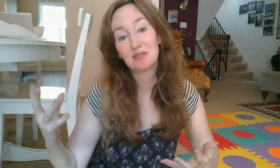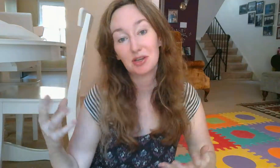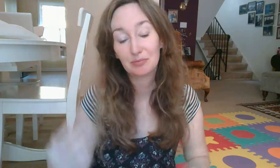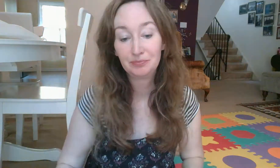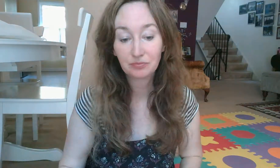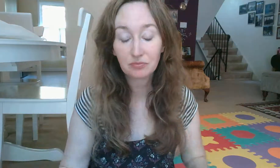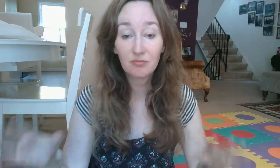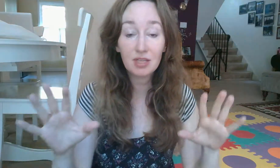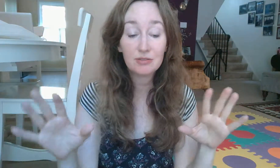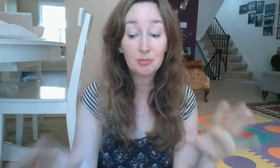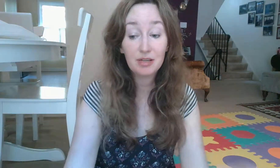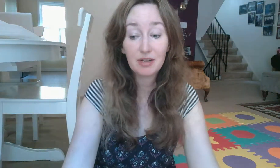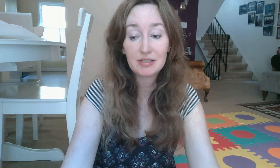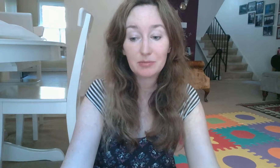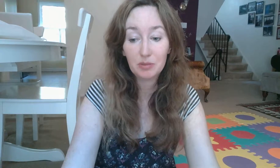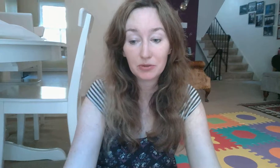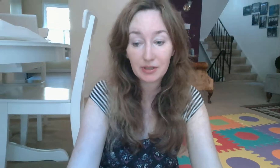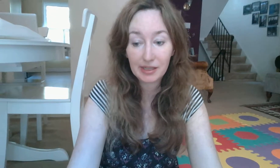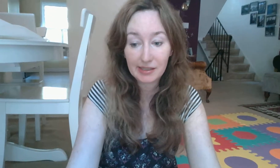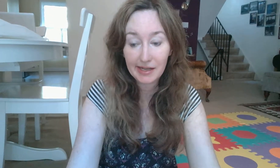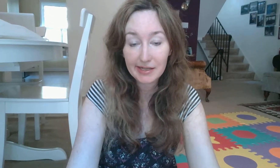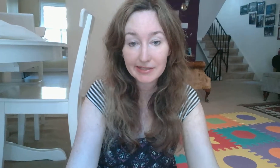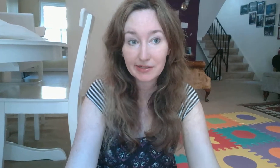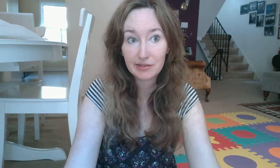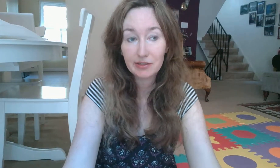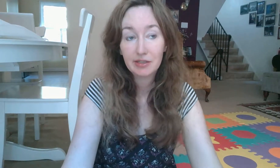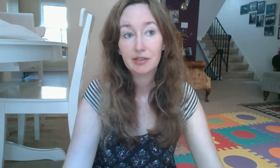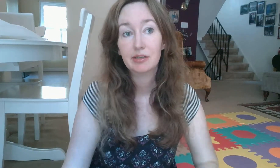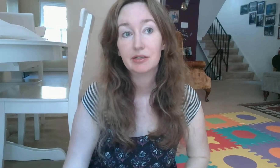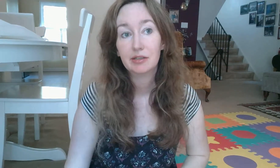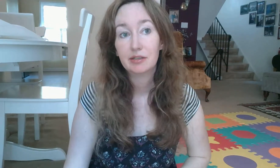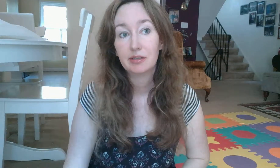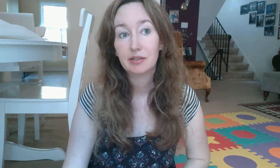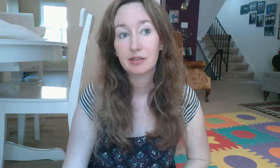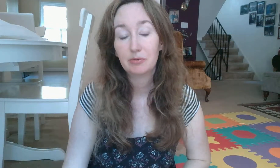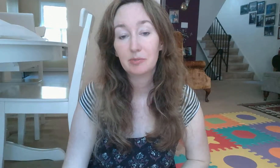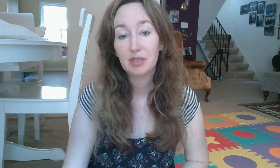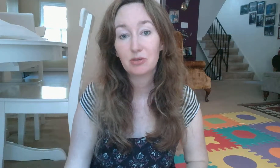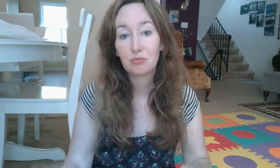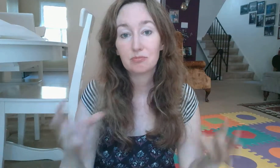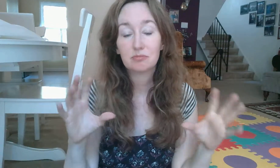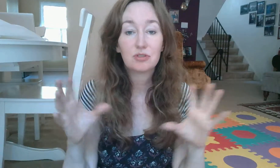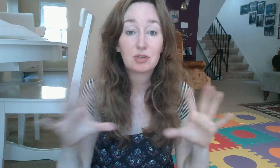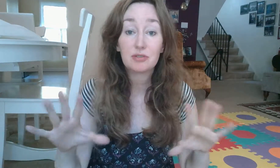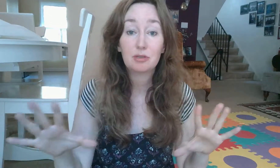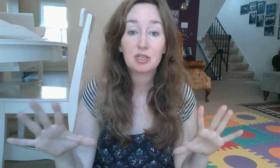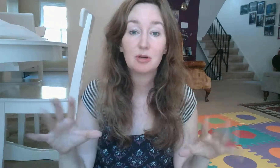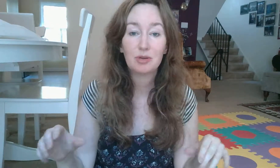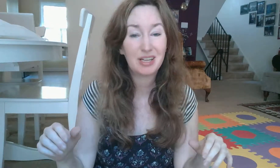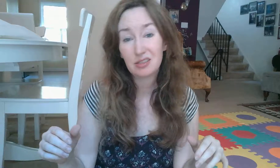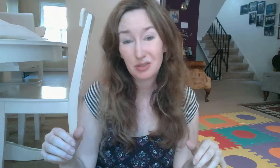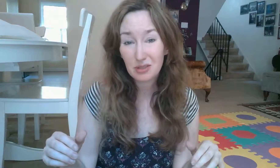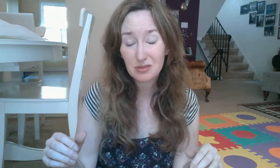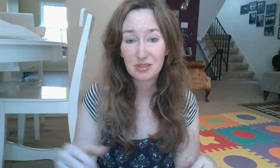So my advice to people learning ASL would be don't stress too much about which hand you use,